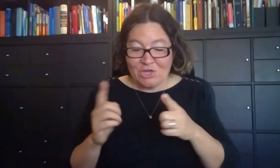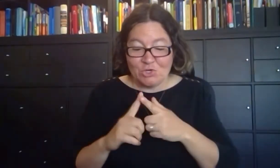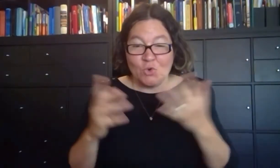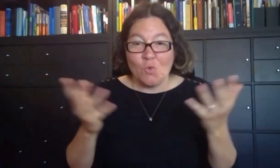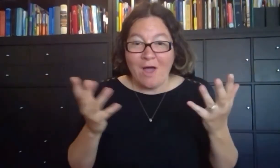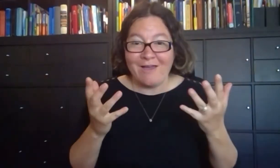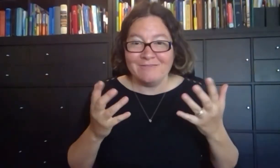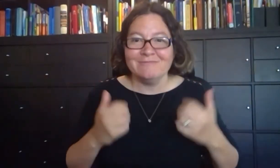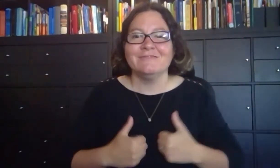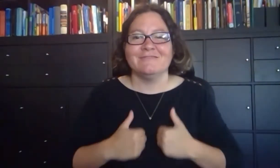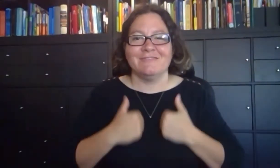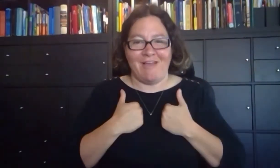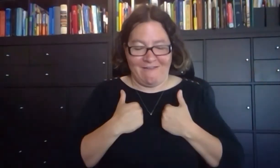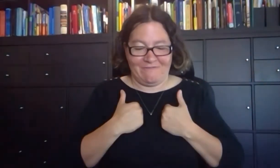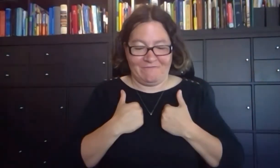death to life.